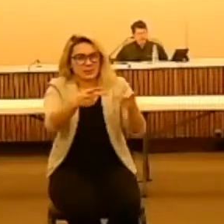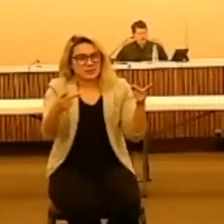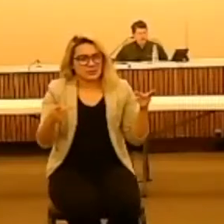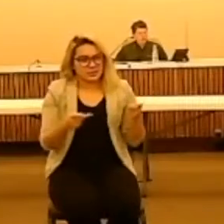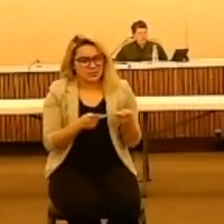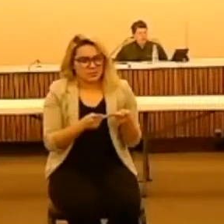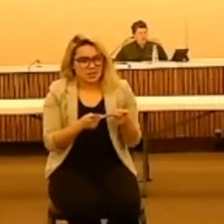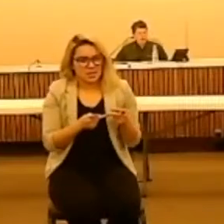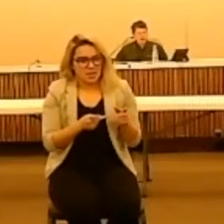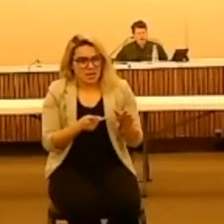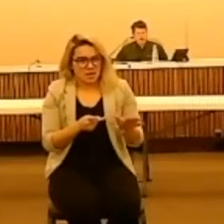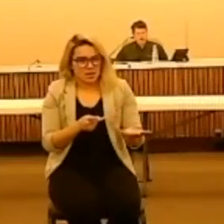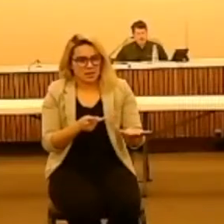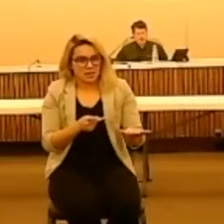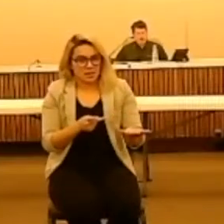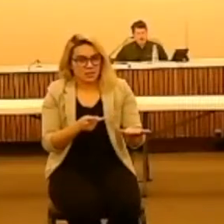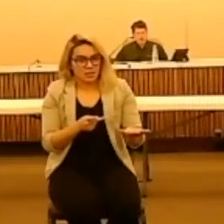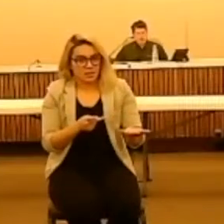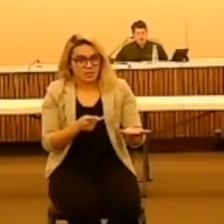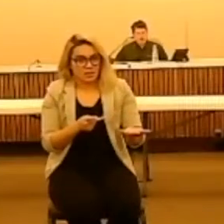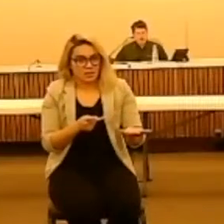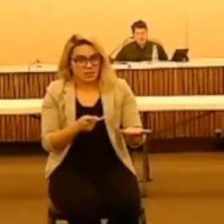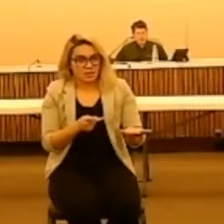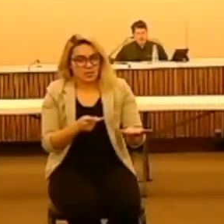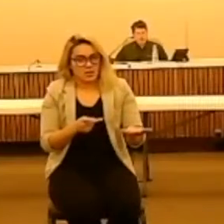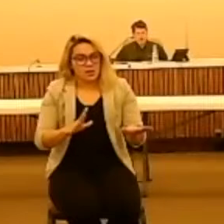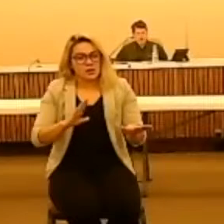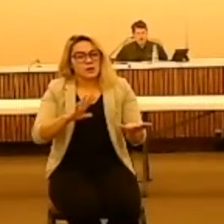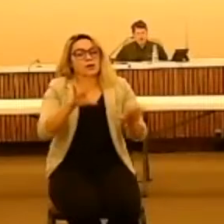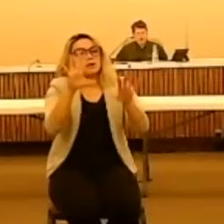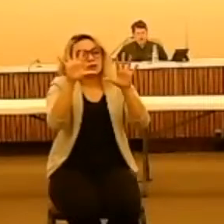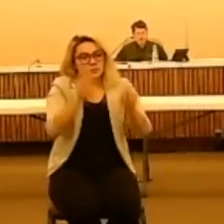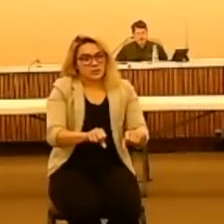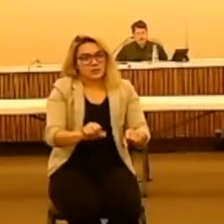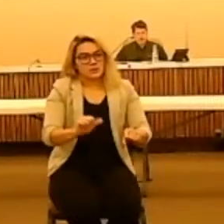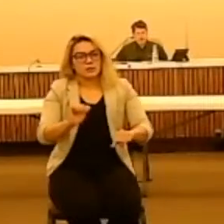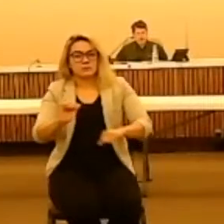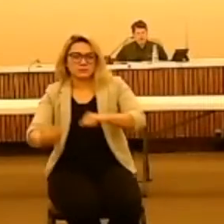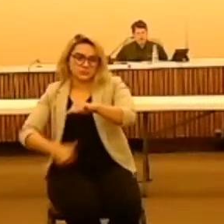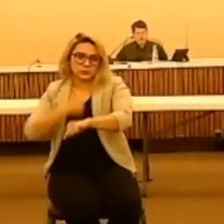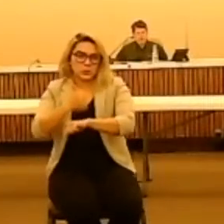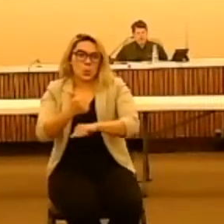Vector trucks, and as well as allowing the